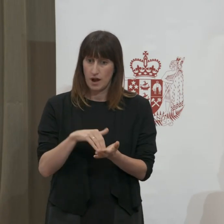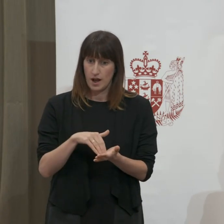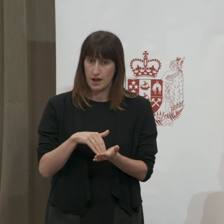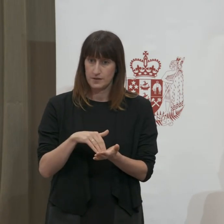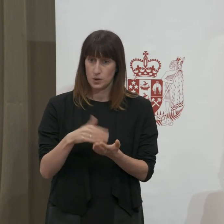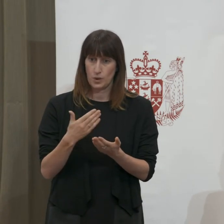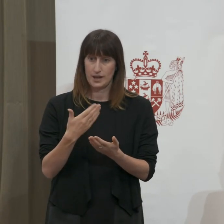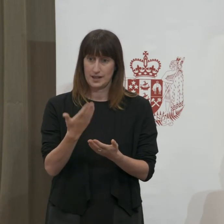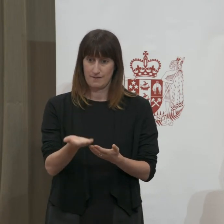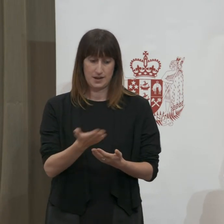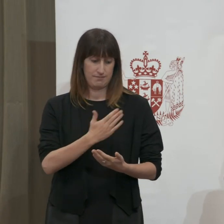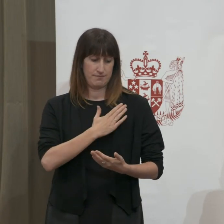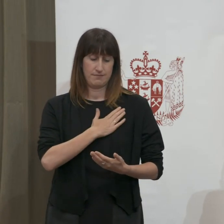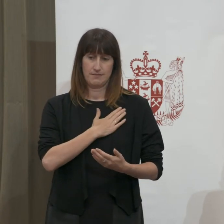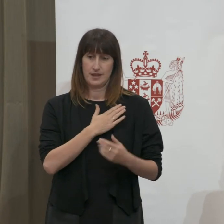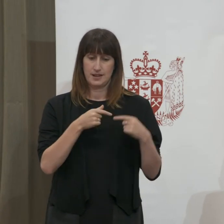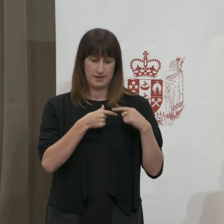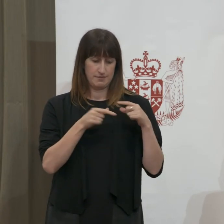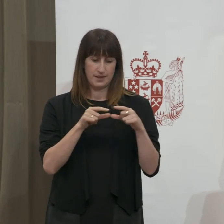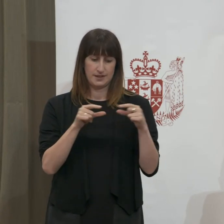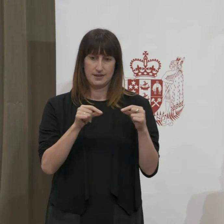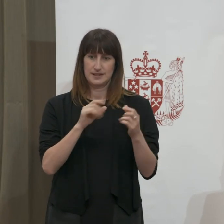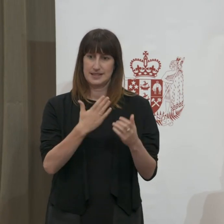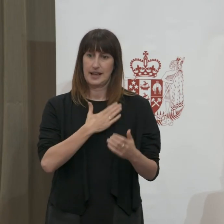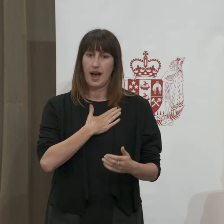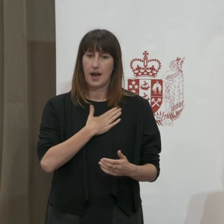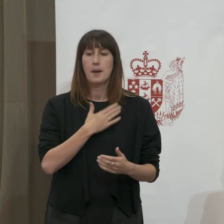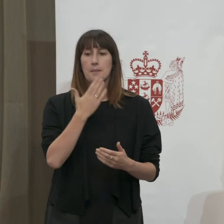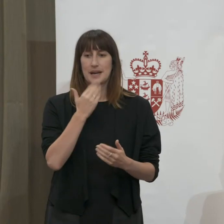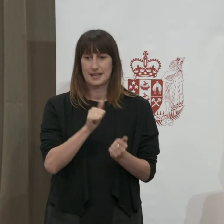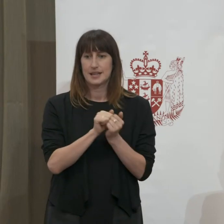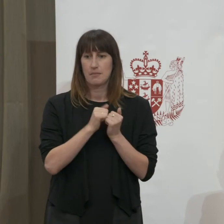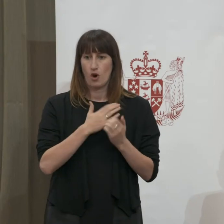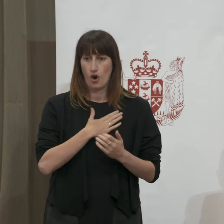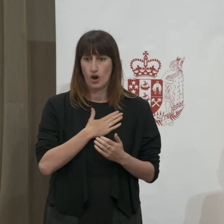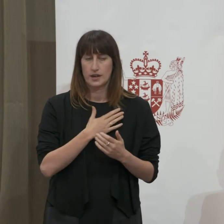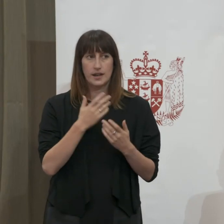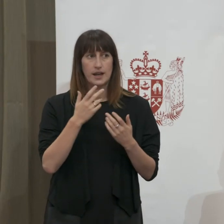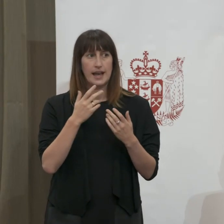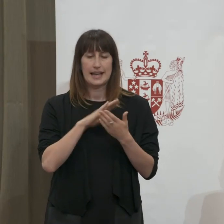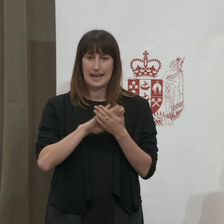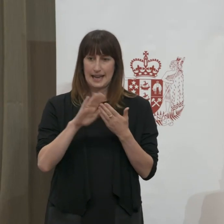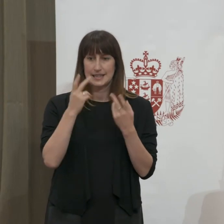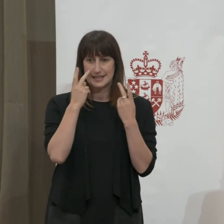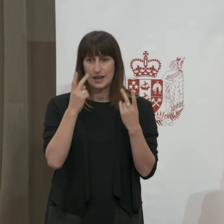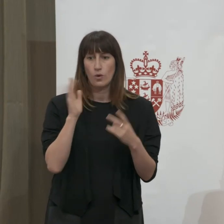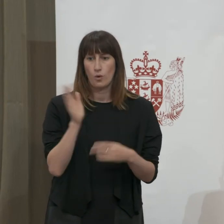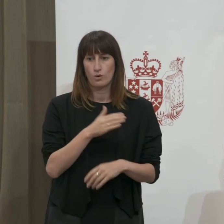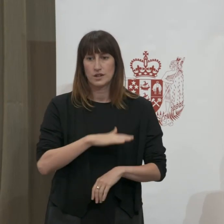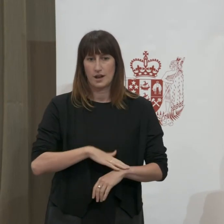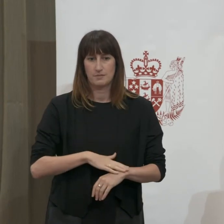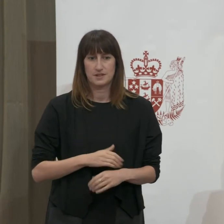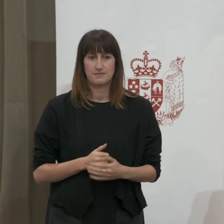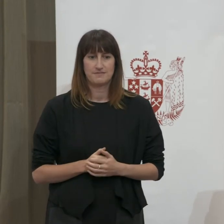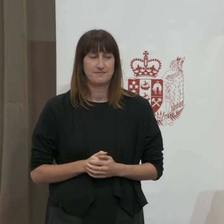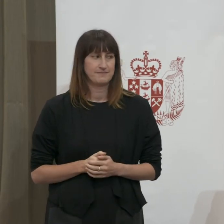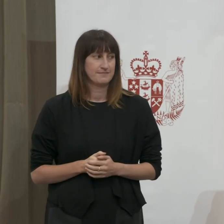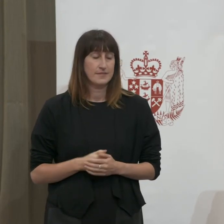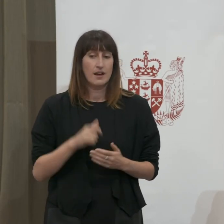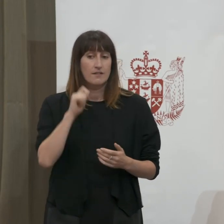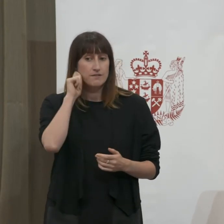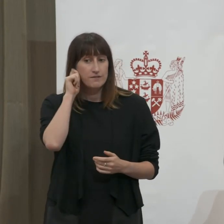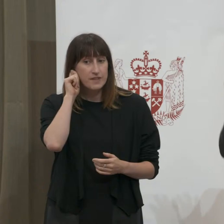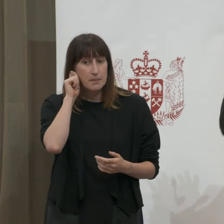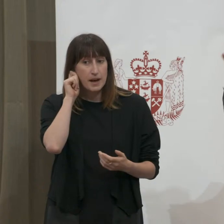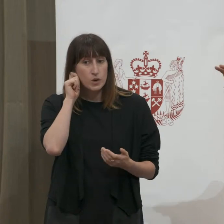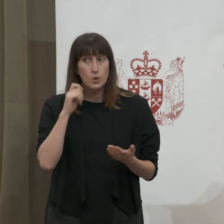with a visitor's sticker. Please wear that sticker and ensure it is clearly visible at all times. Now, our wharepaku